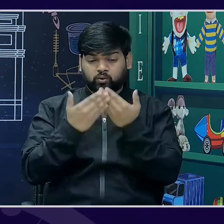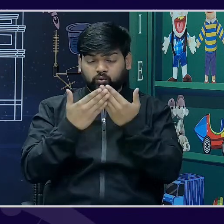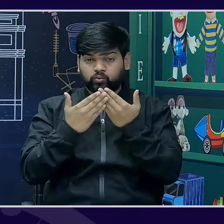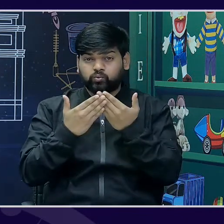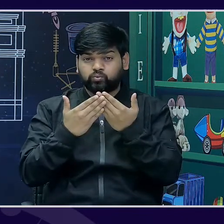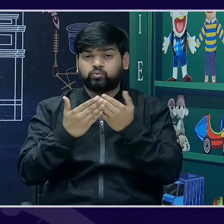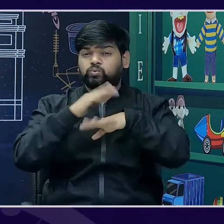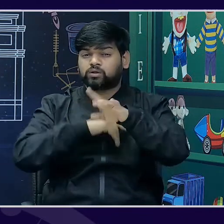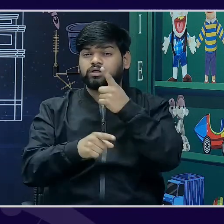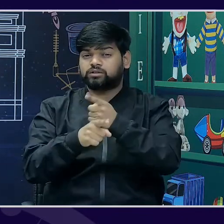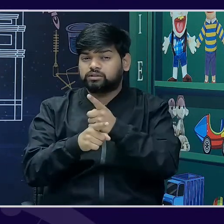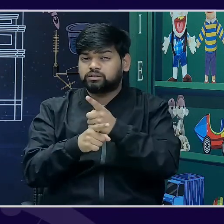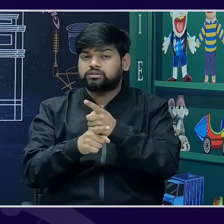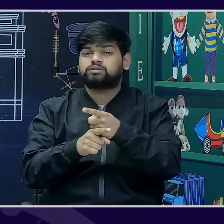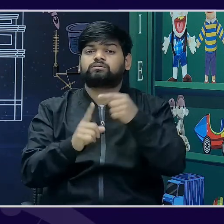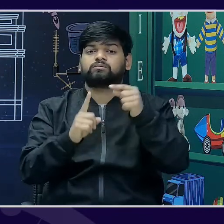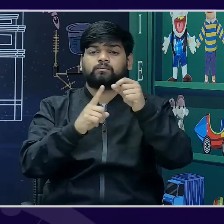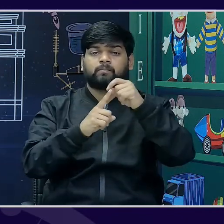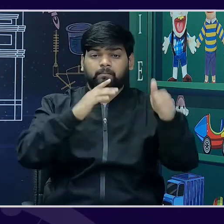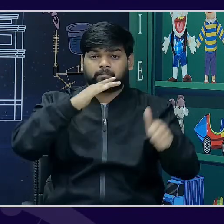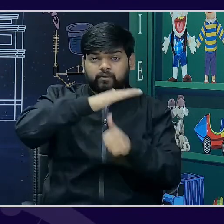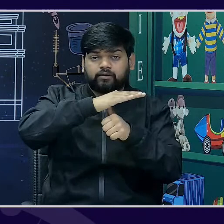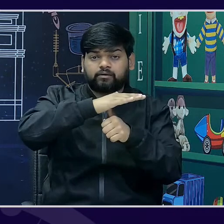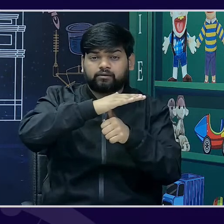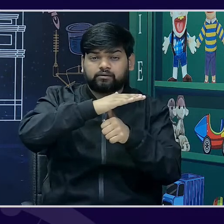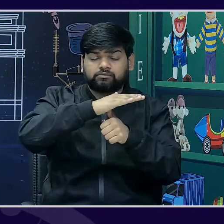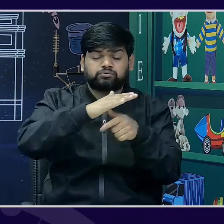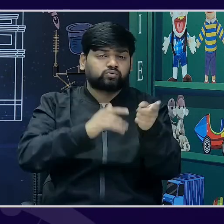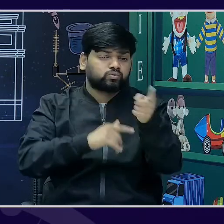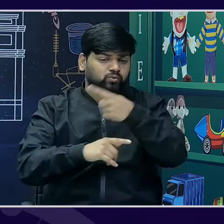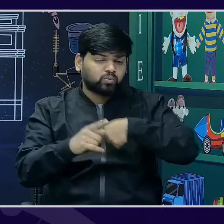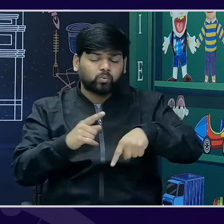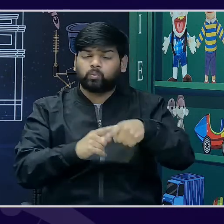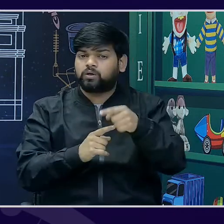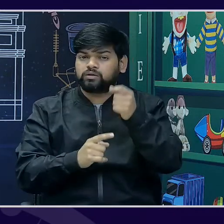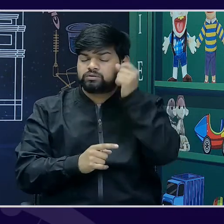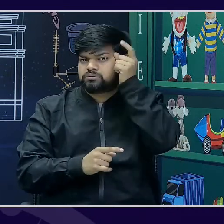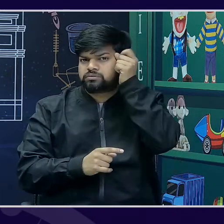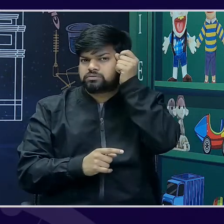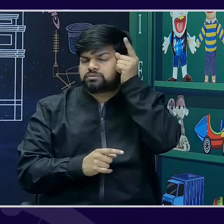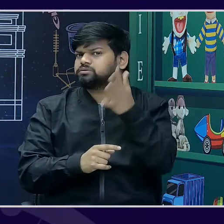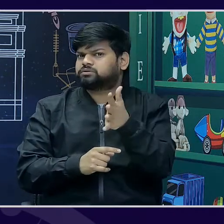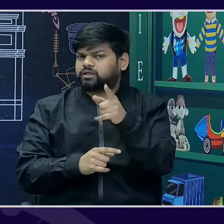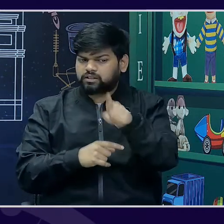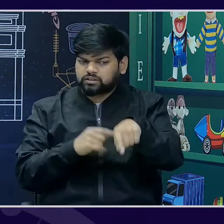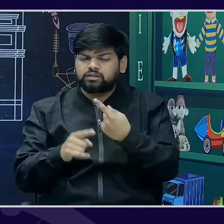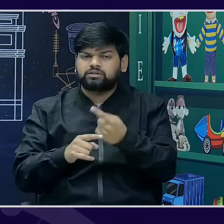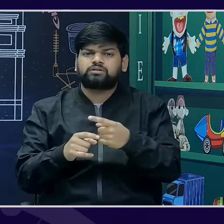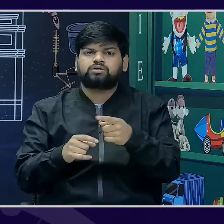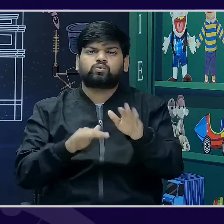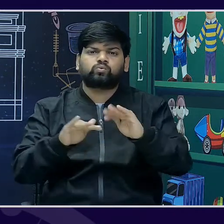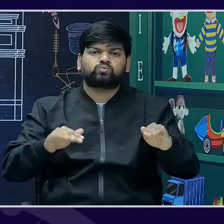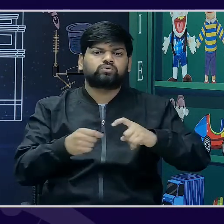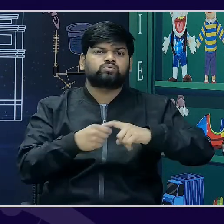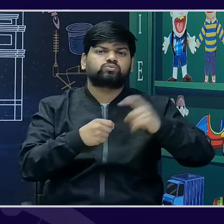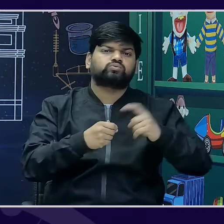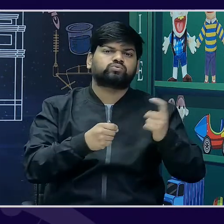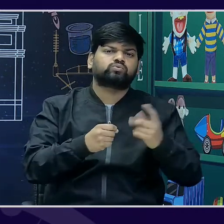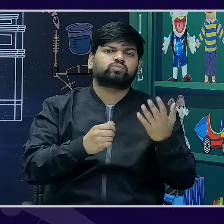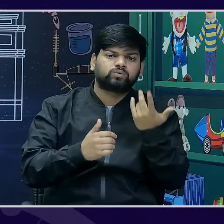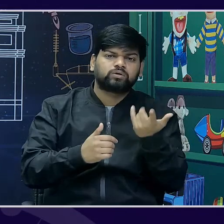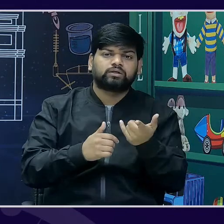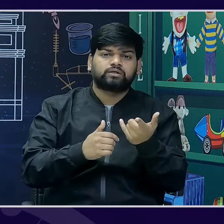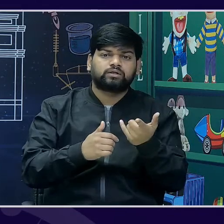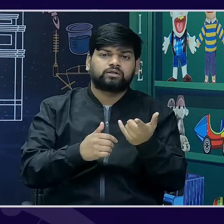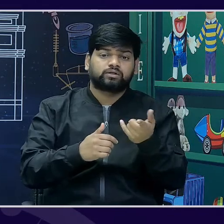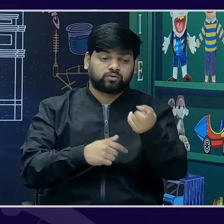integration system is very, very poor and very, very poorly knitted. So